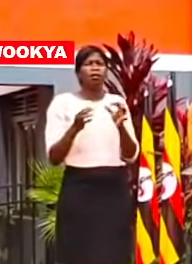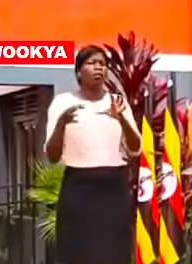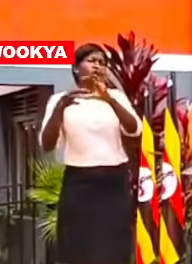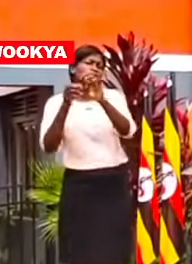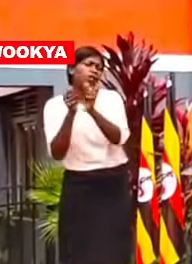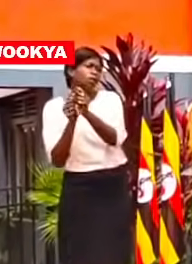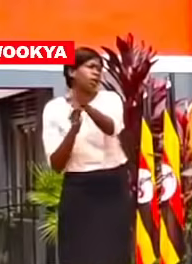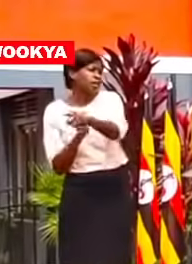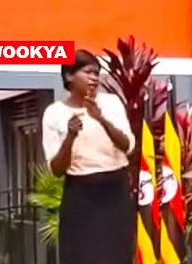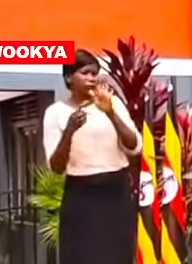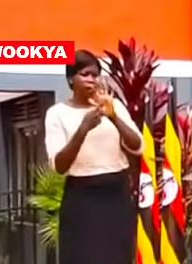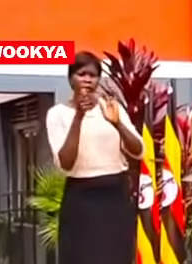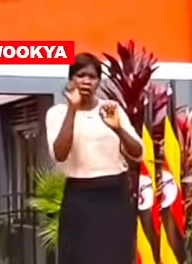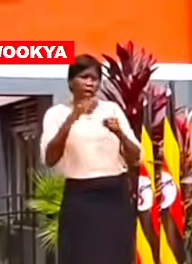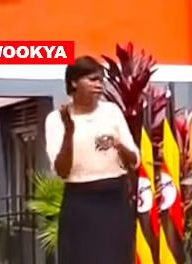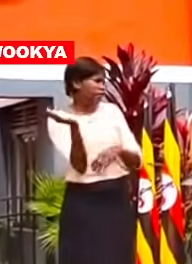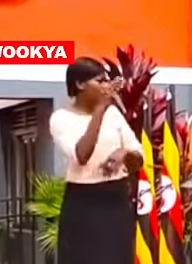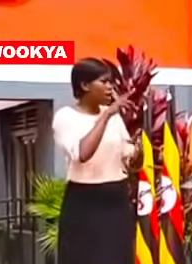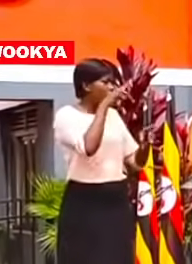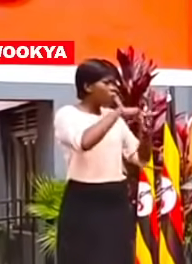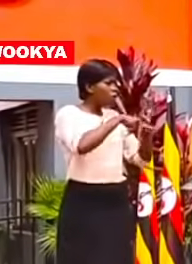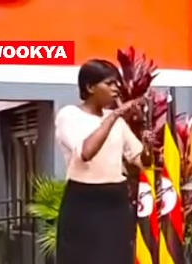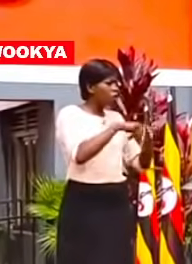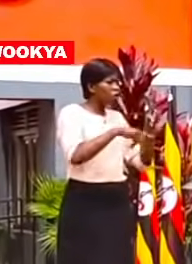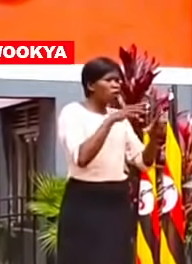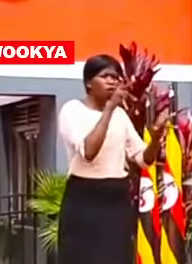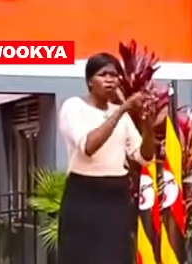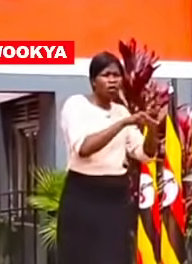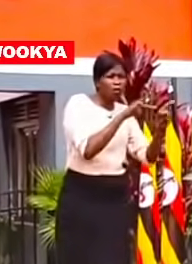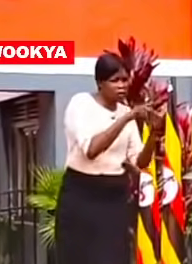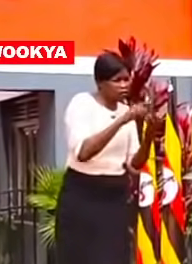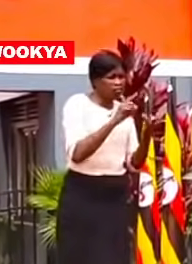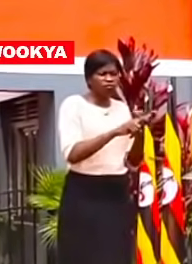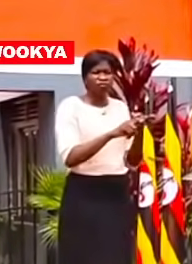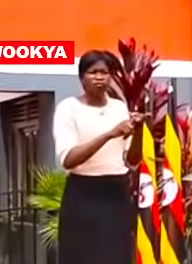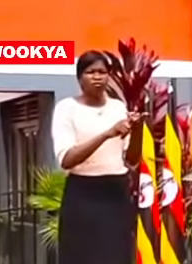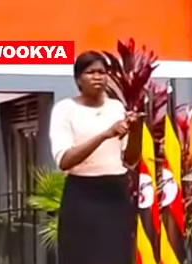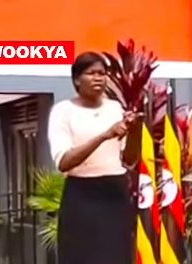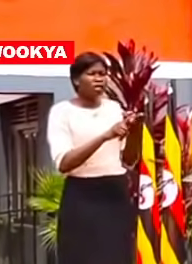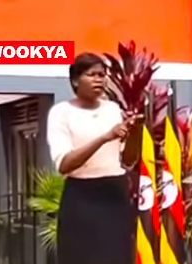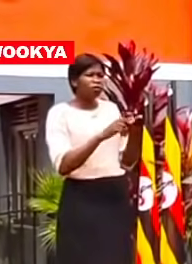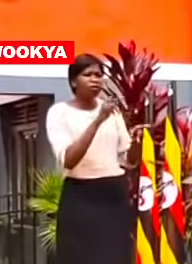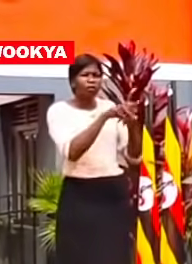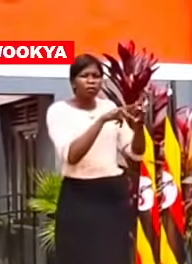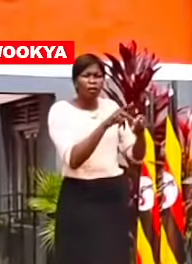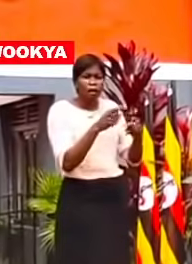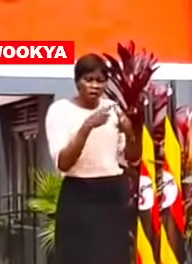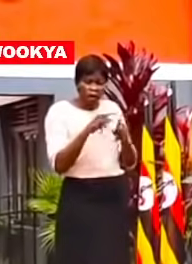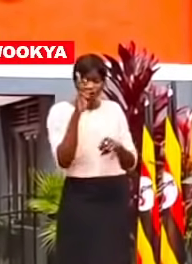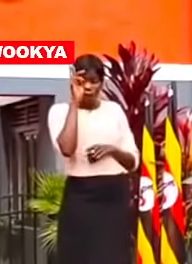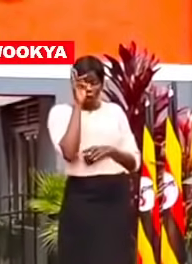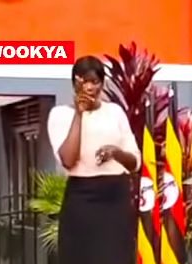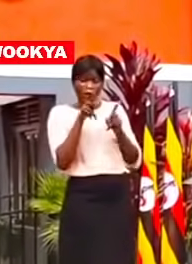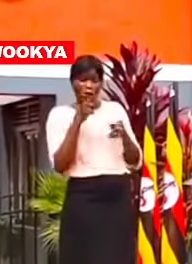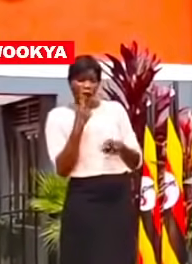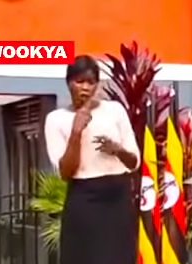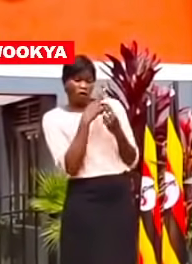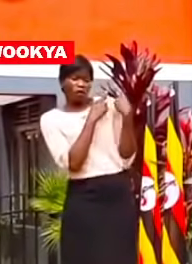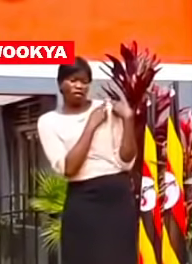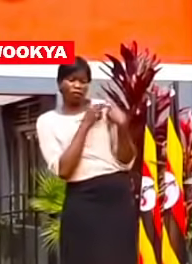religions, etc., etc. Meanwhile, the real criminals, the real perpetrators,